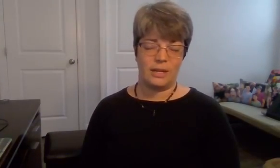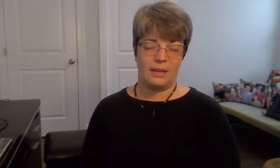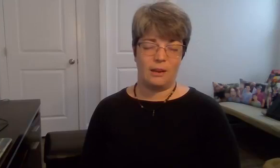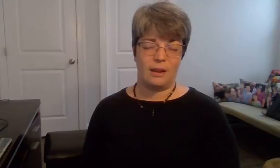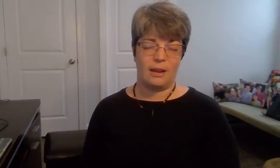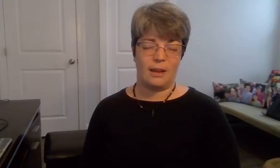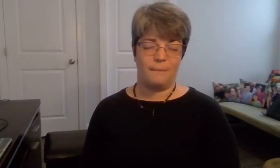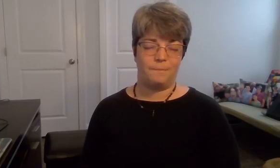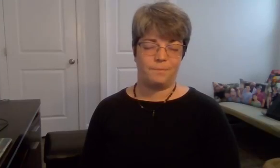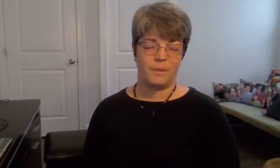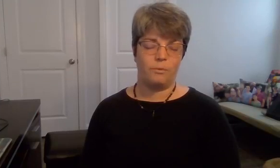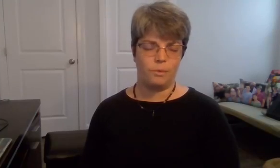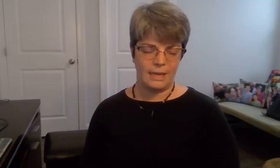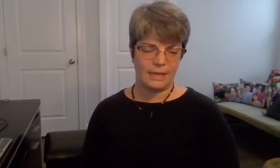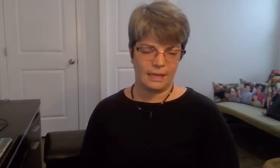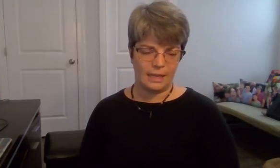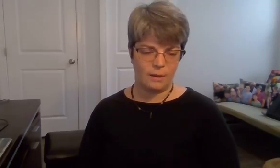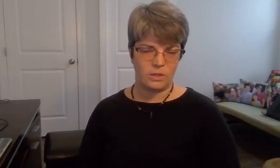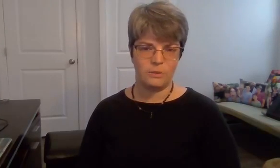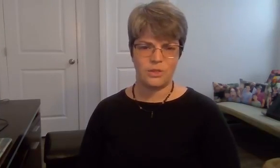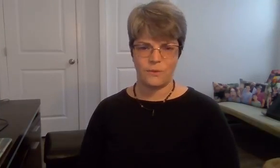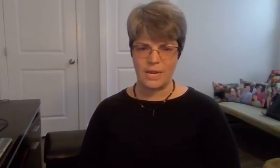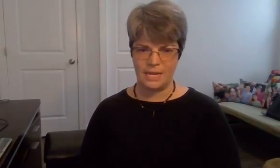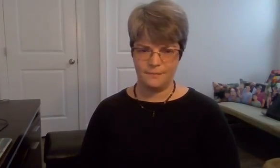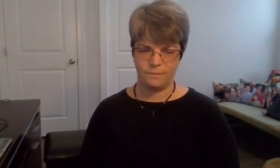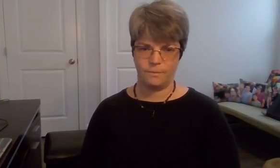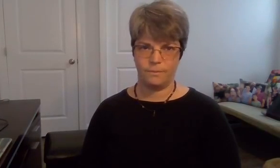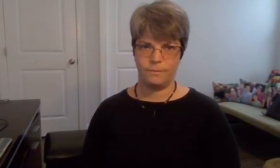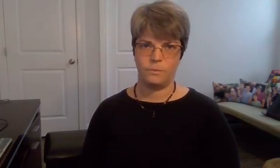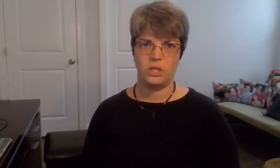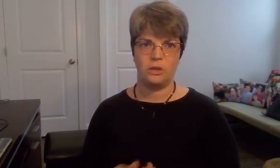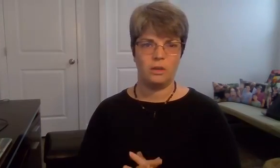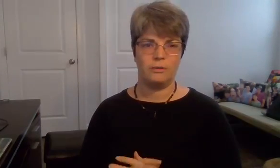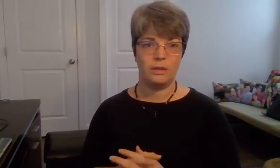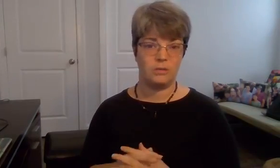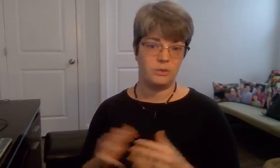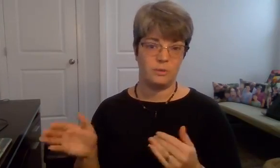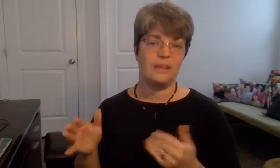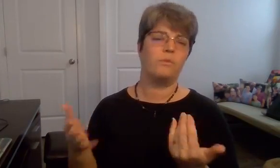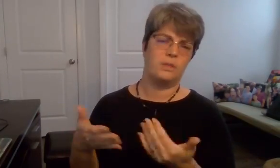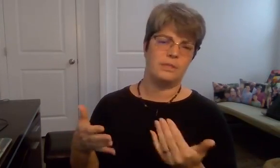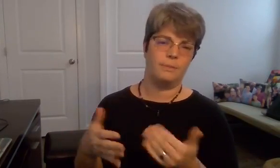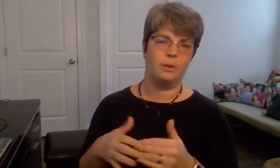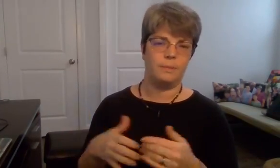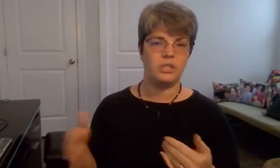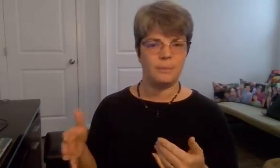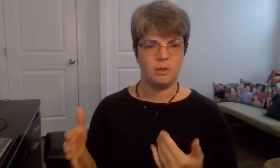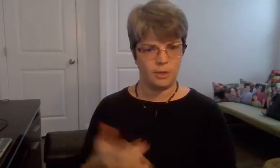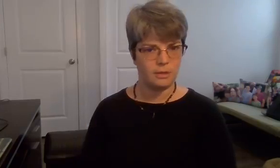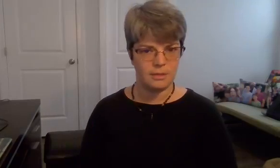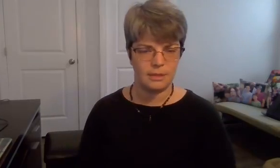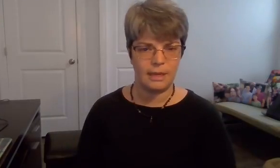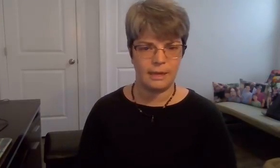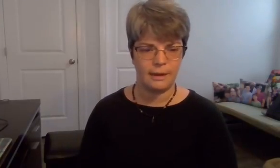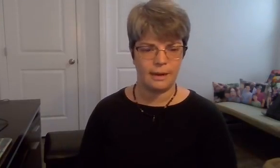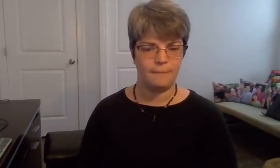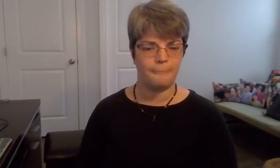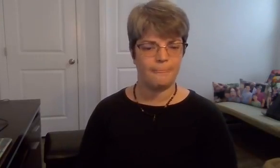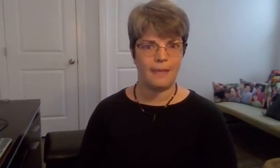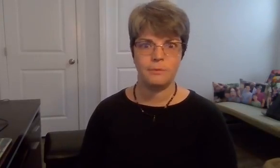started reading when she was 3. She could read. She was reading the simple but chapter books, and that was